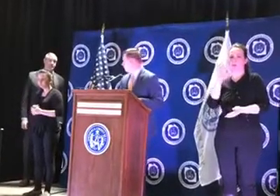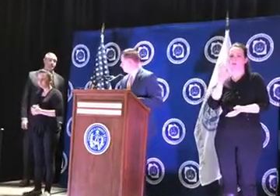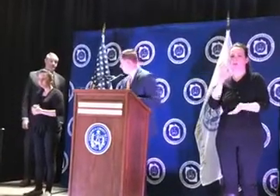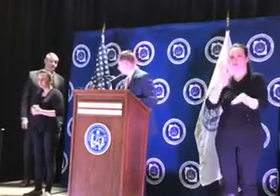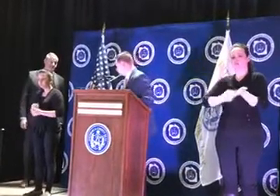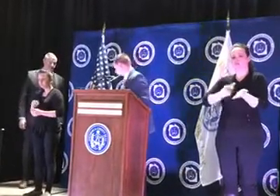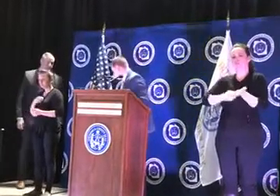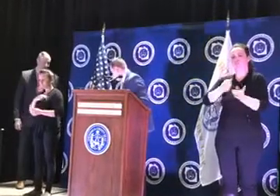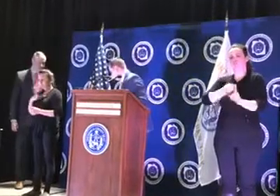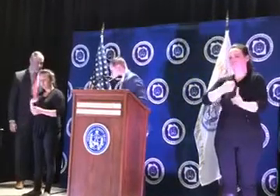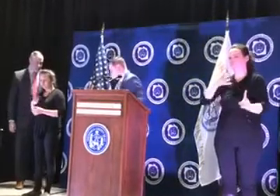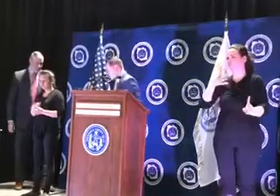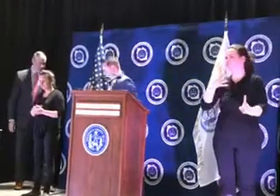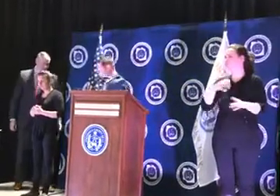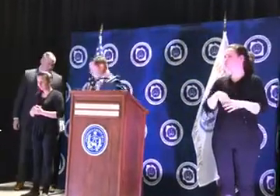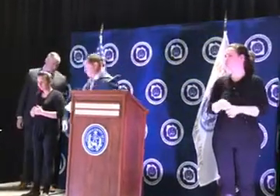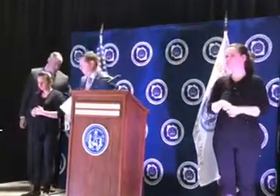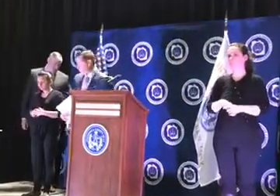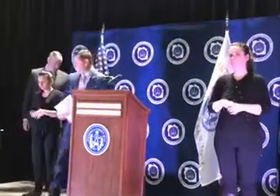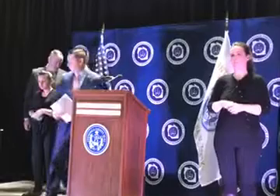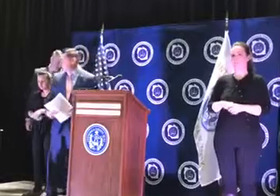now. Doctor?